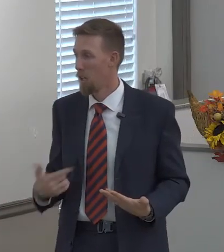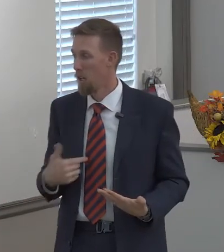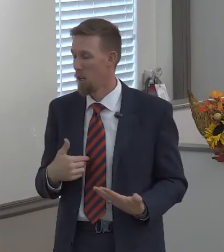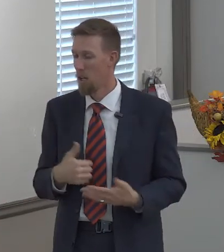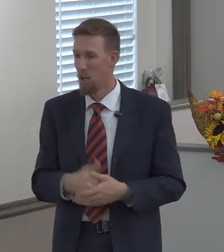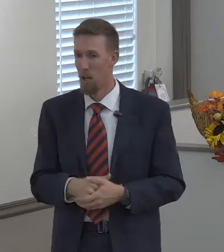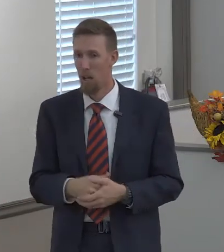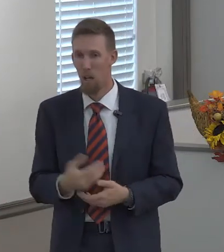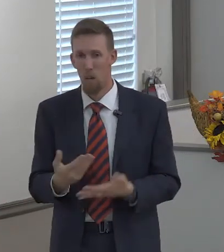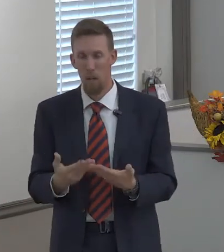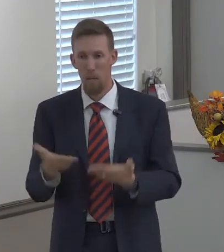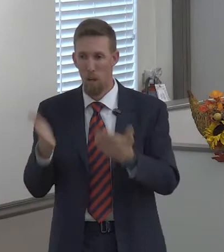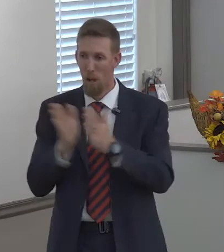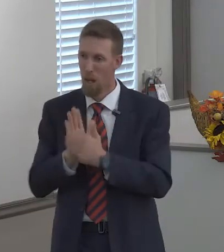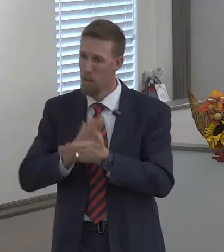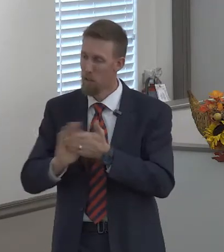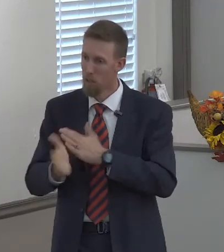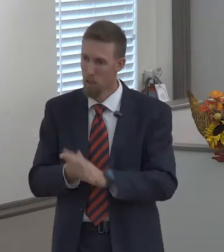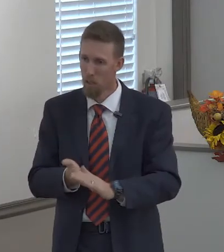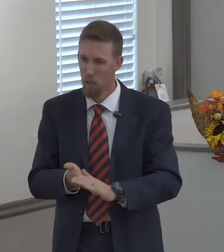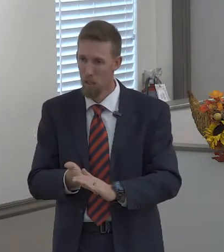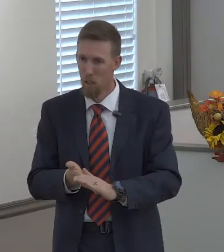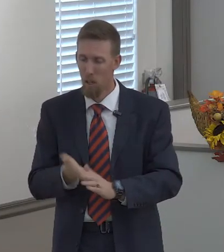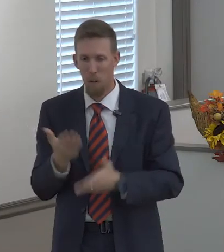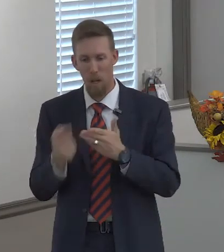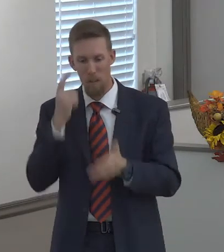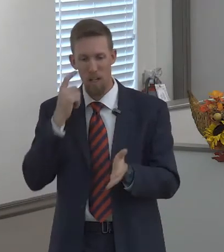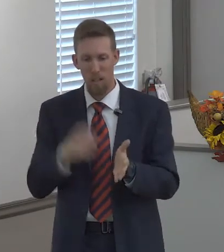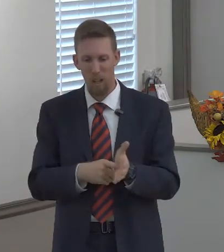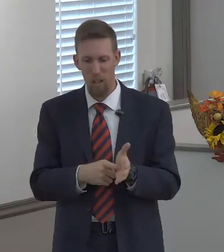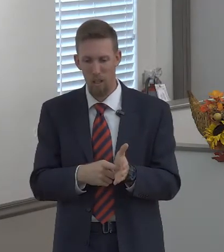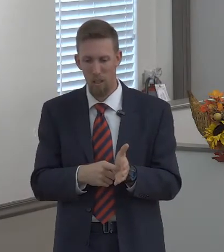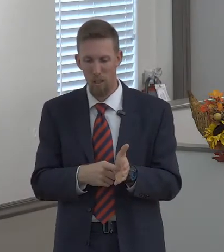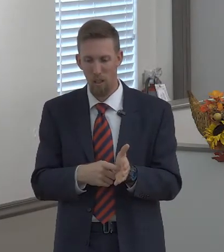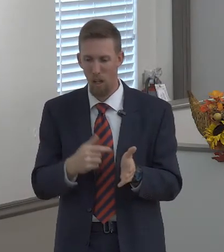our children to obey, but do we obey our Father?